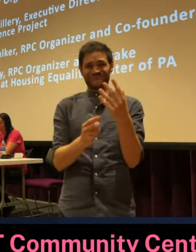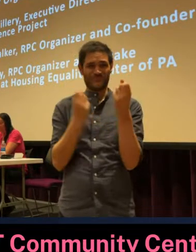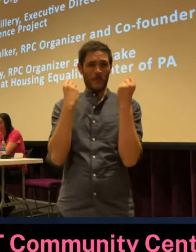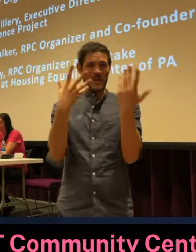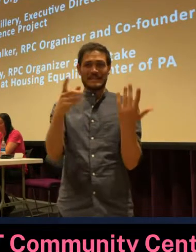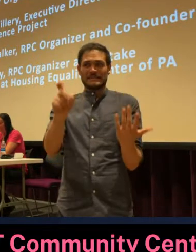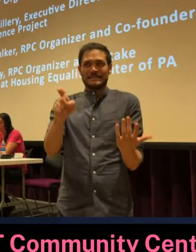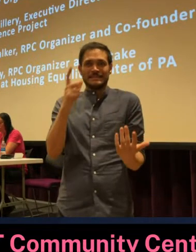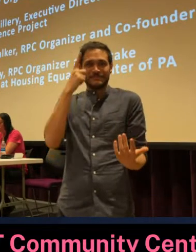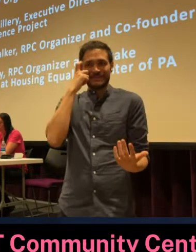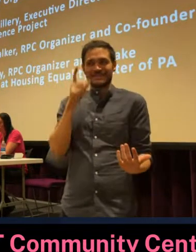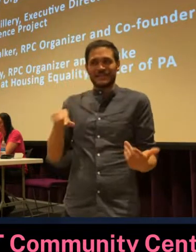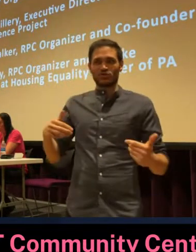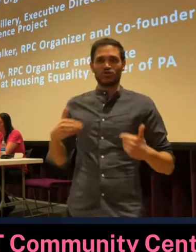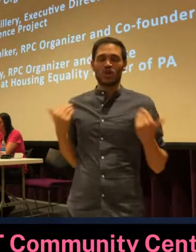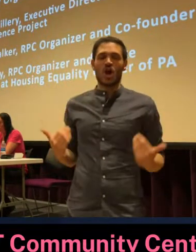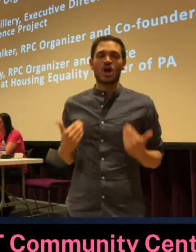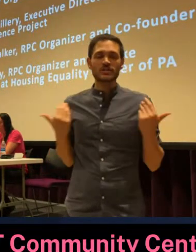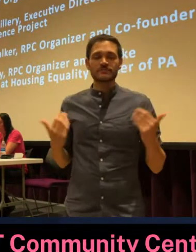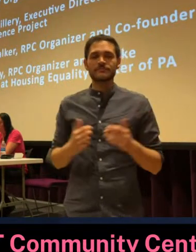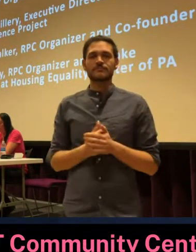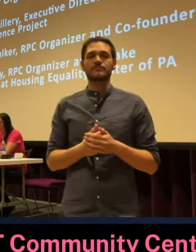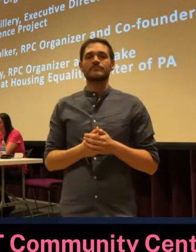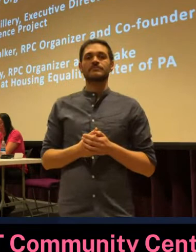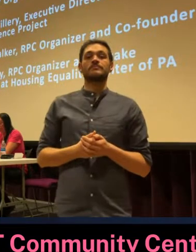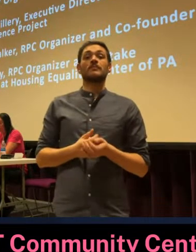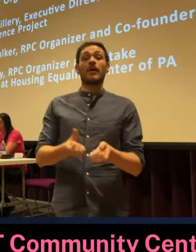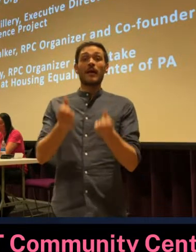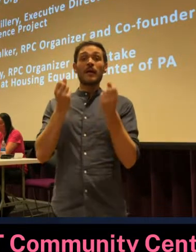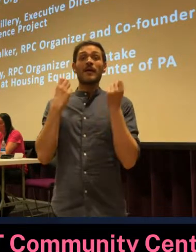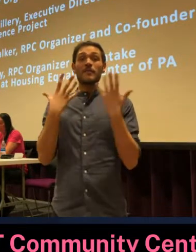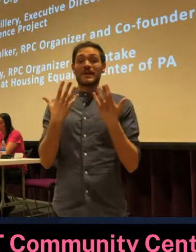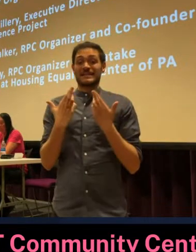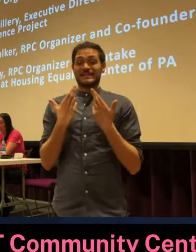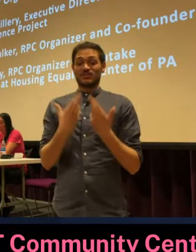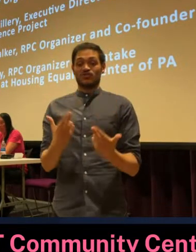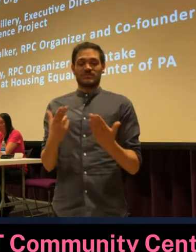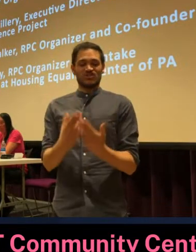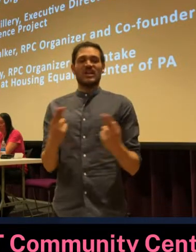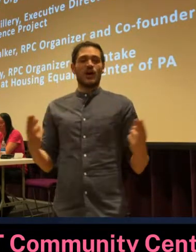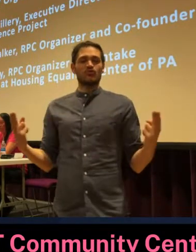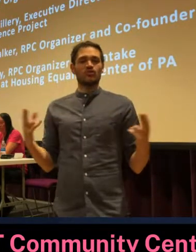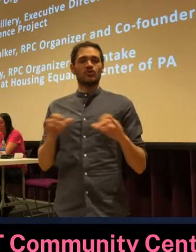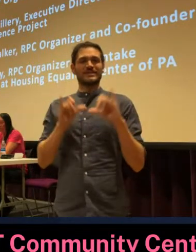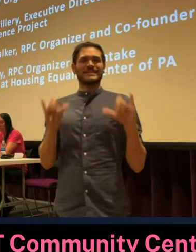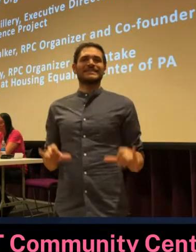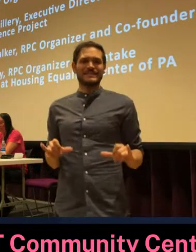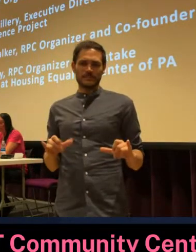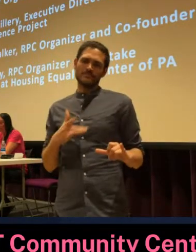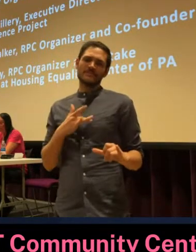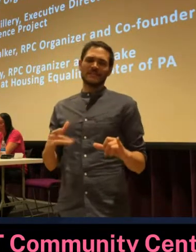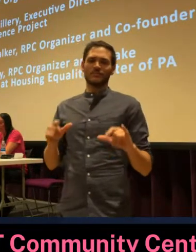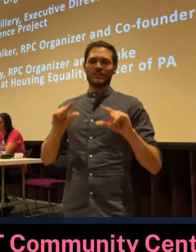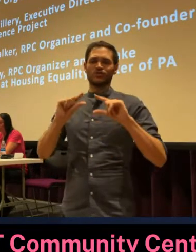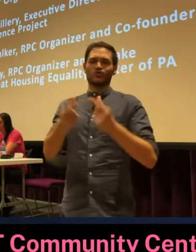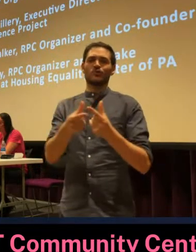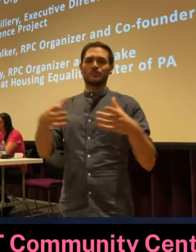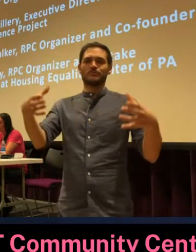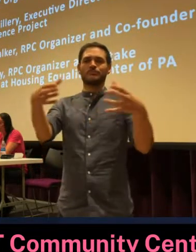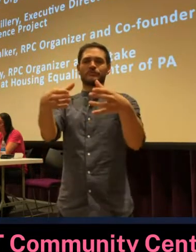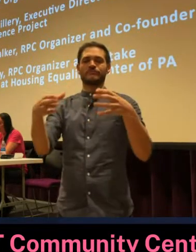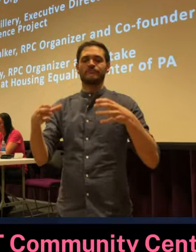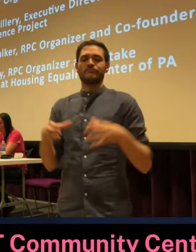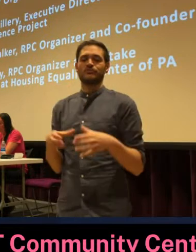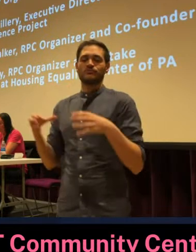kids. And a lot of the shelter systems are group shelter systems that house them in